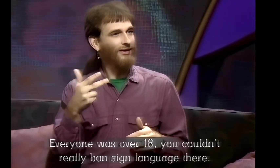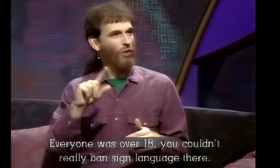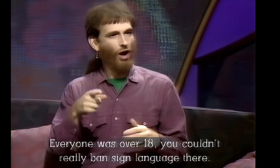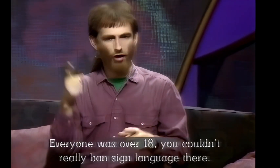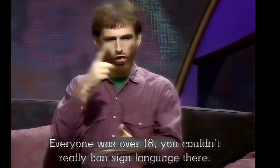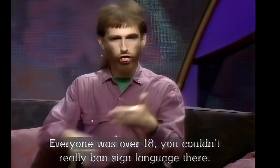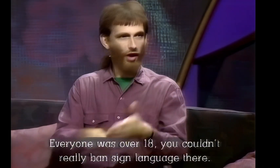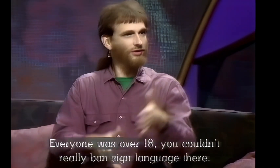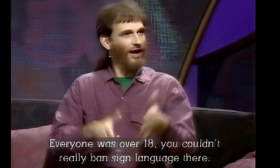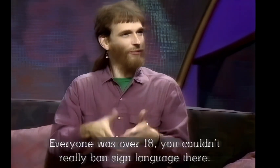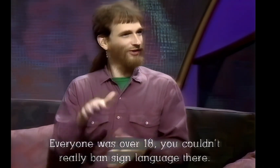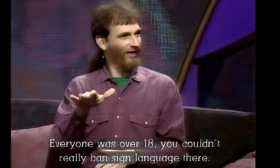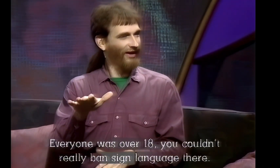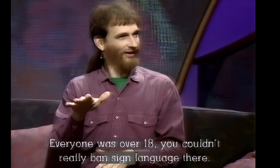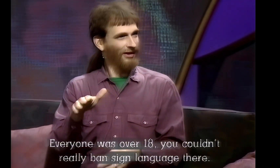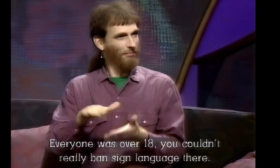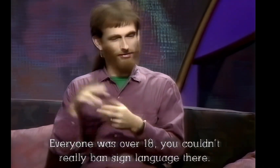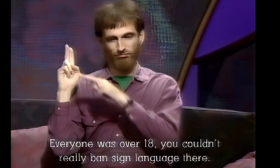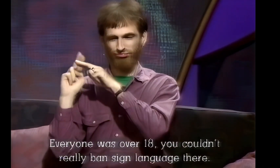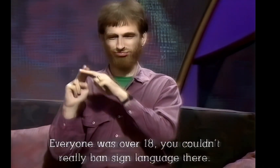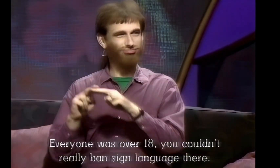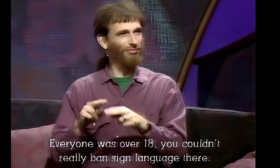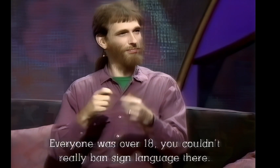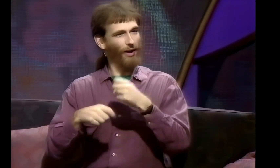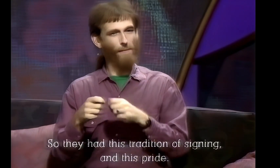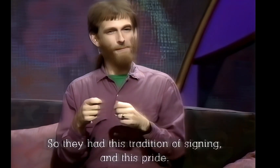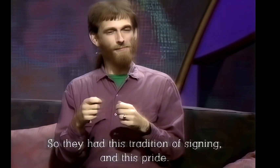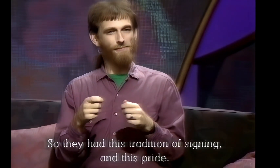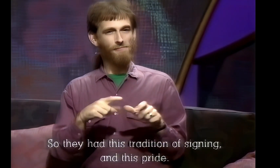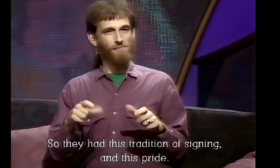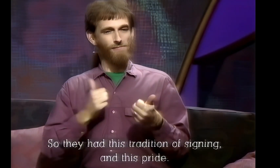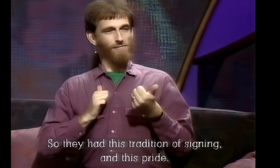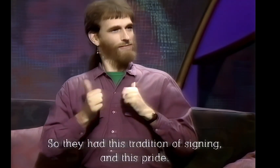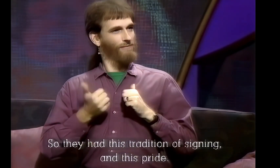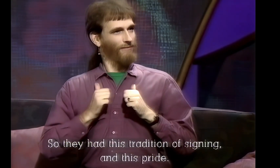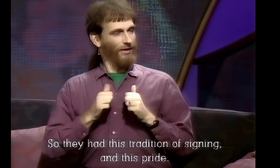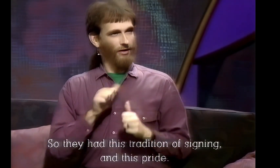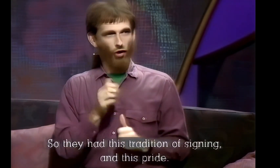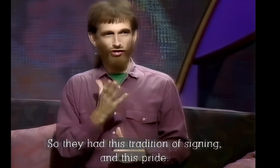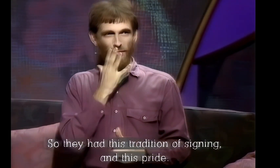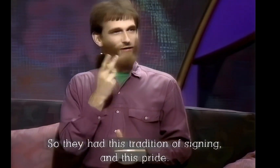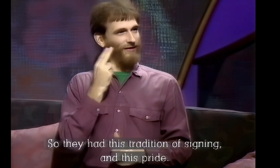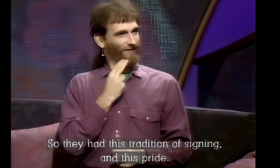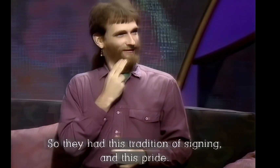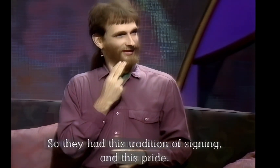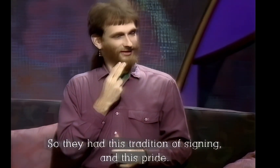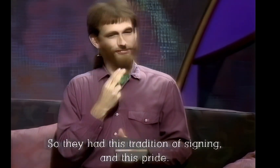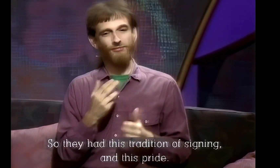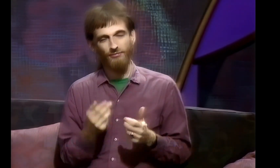where they were signing. Everyone there was over 18. You couldn't really ban sign language there. So they had this tradition of signing and this pride, and were not ashamed